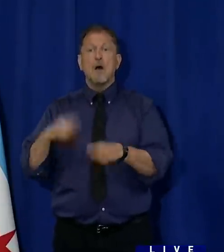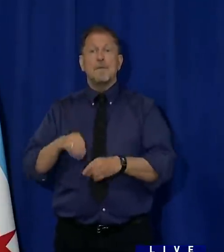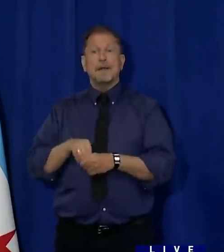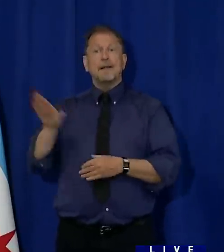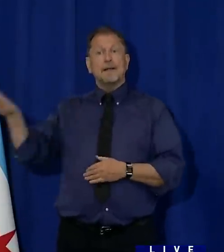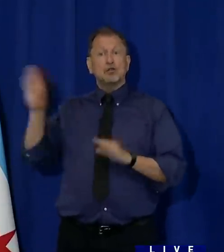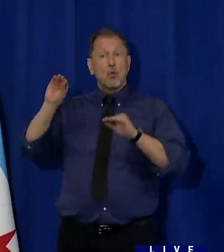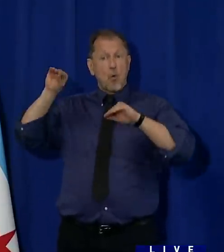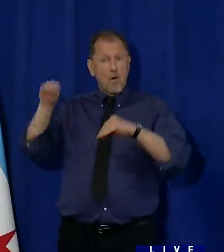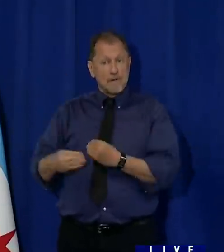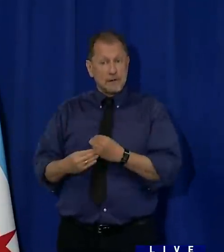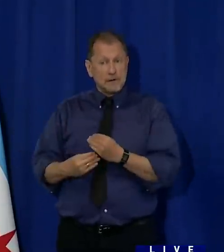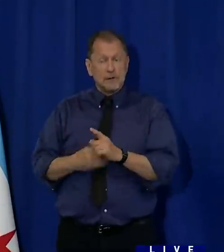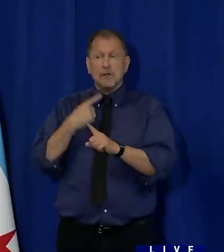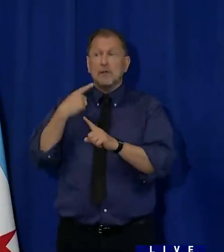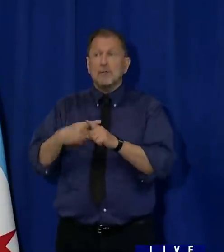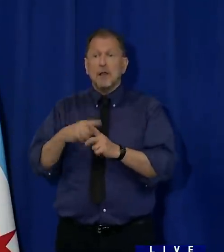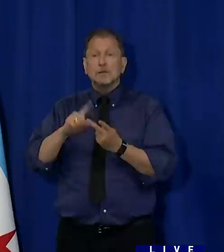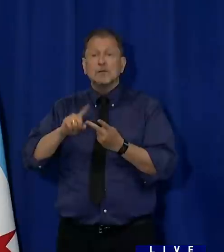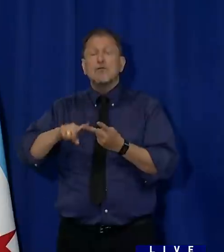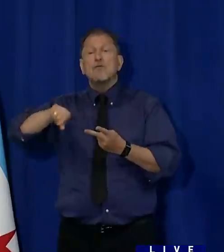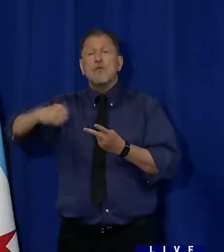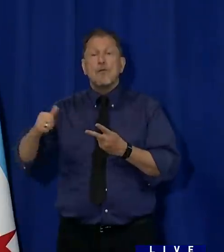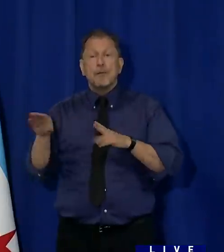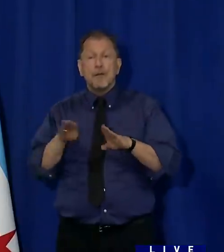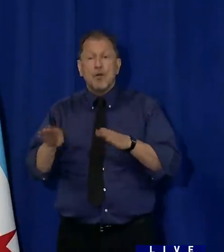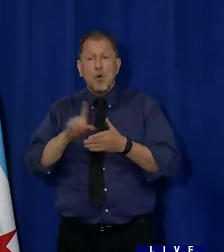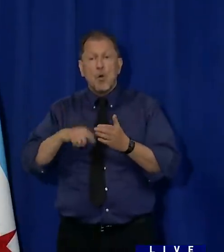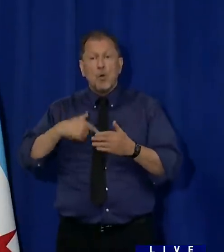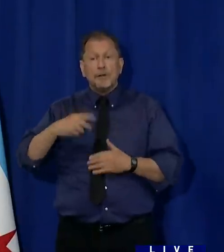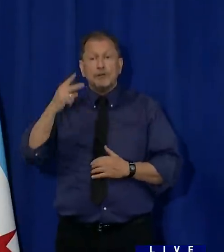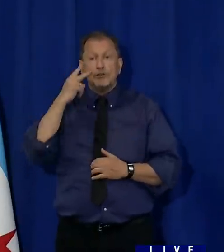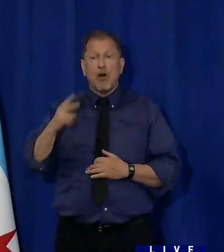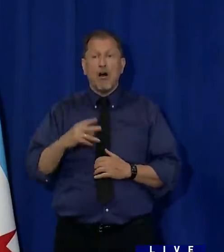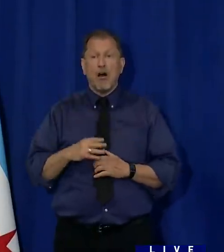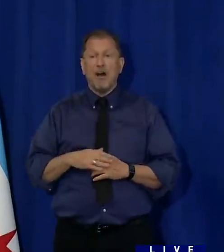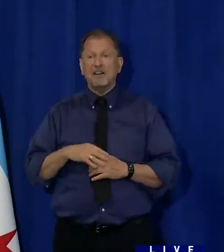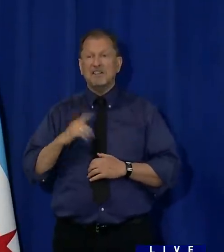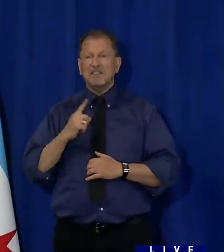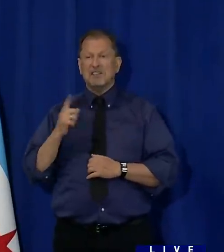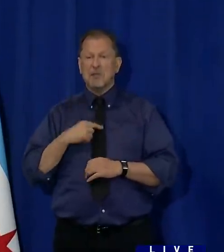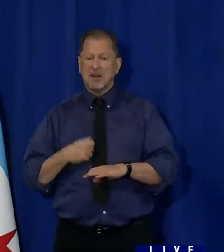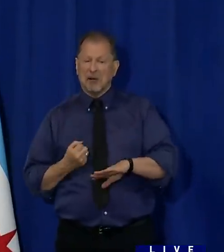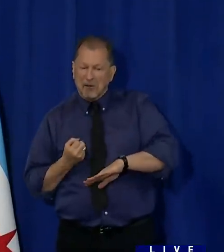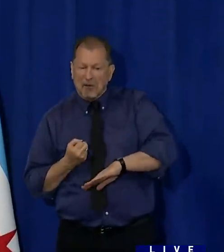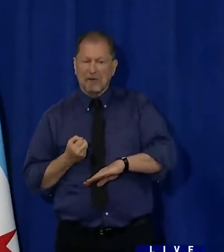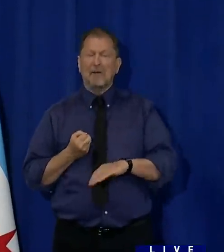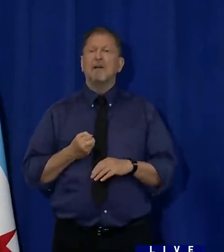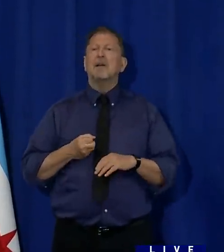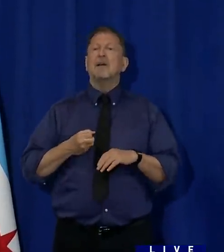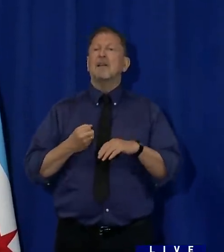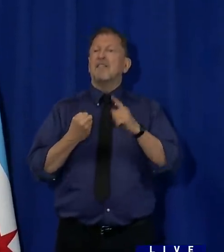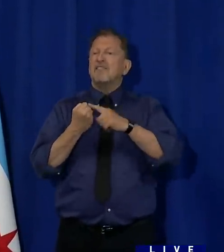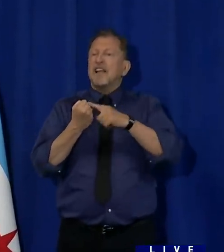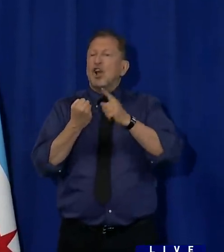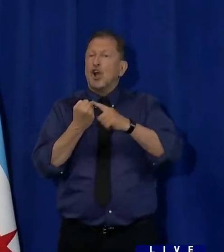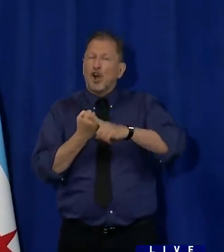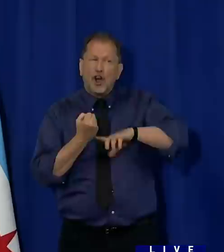office, but the other behavior, you know, the officer giving the finger, homophobic slurs, excessive